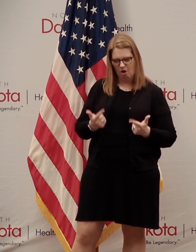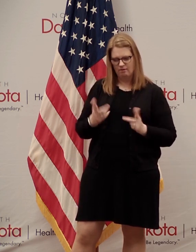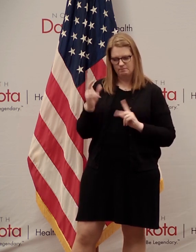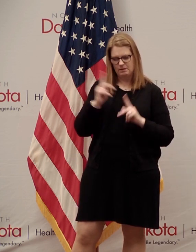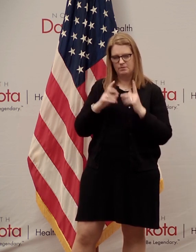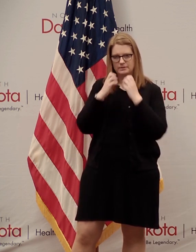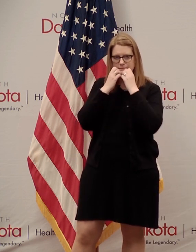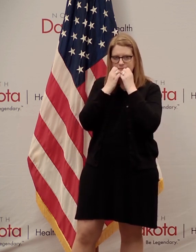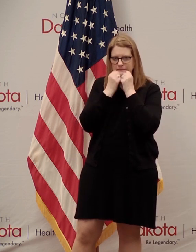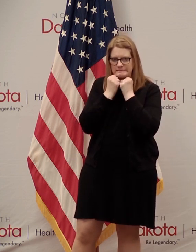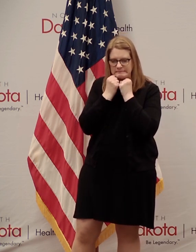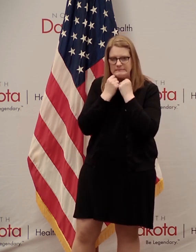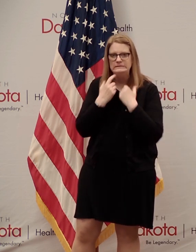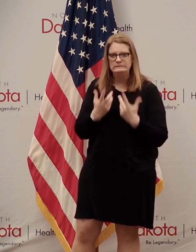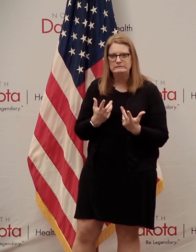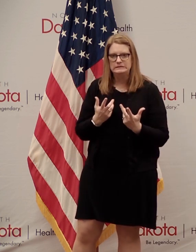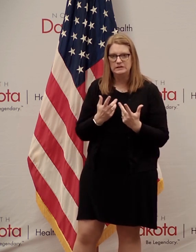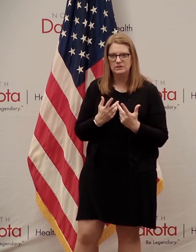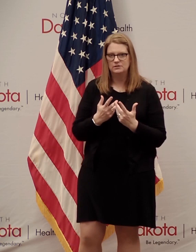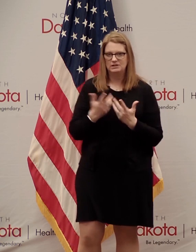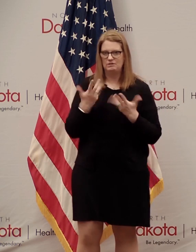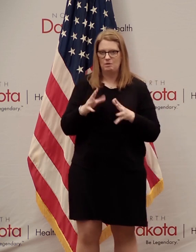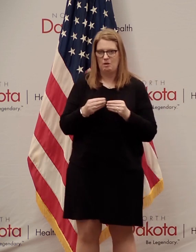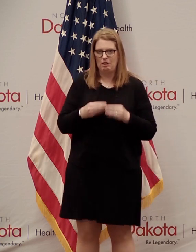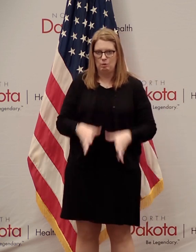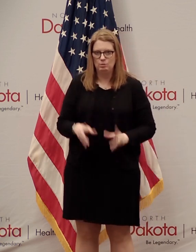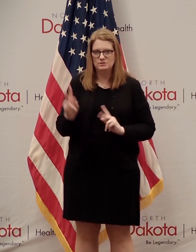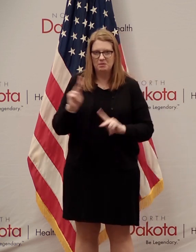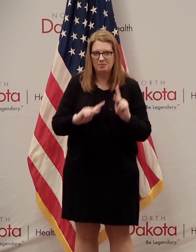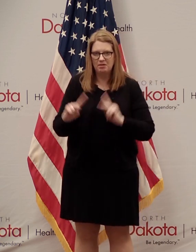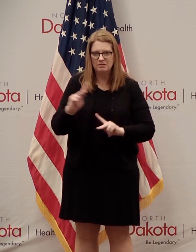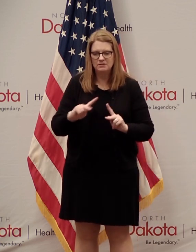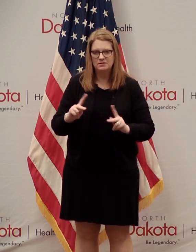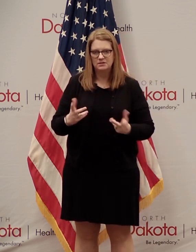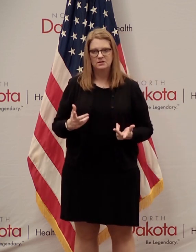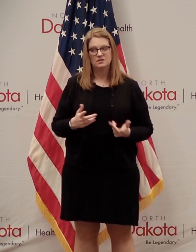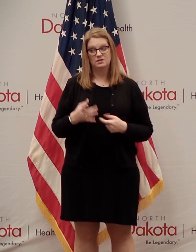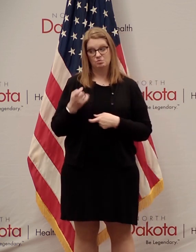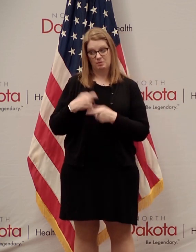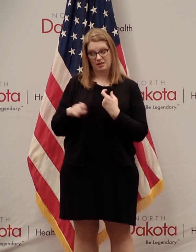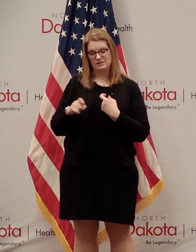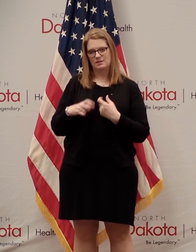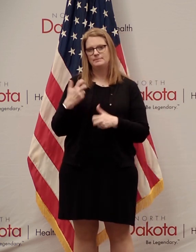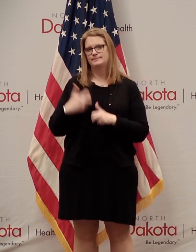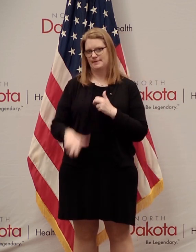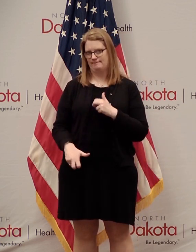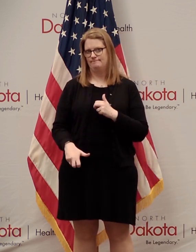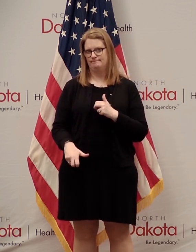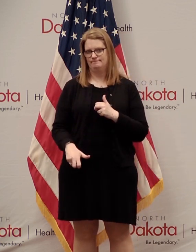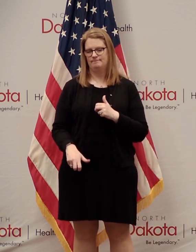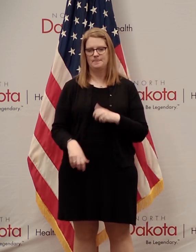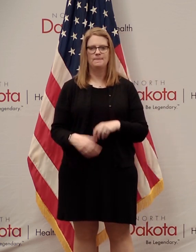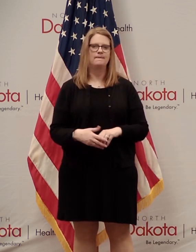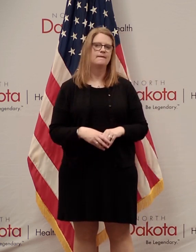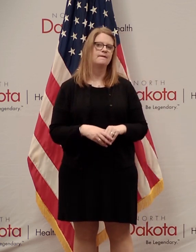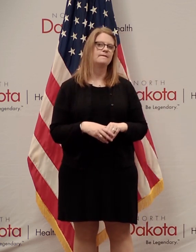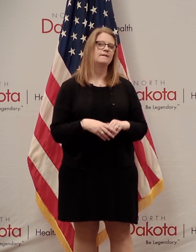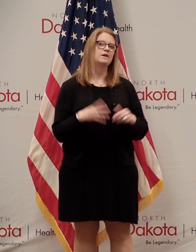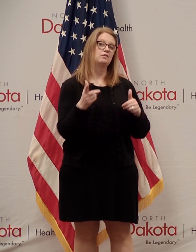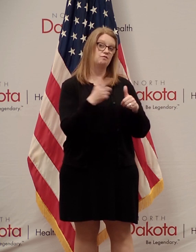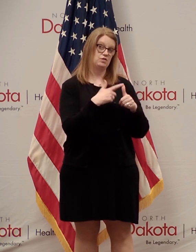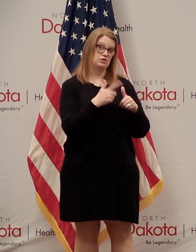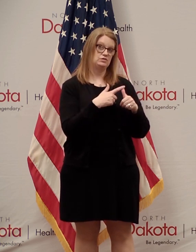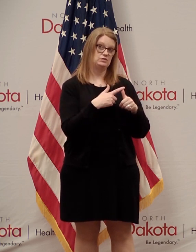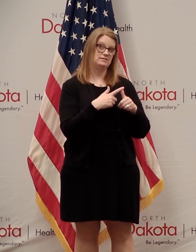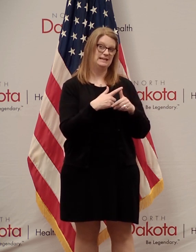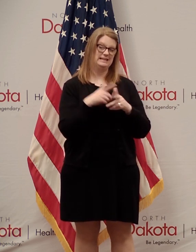you didn't want, whatever business you were in, you didn't want to lose them because you were going to have a hard time replacing them. So I would say first place is talk